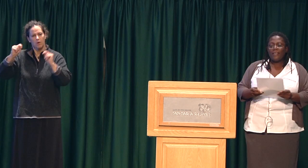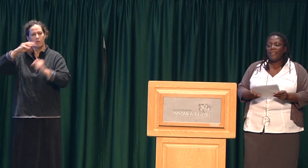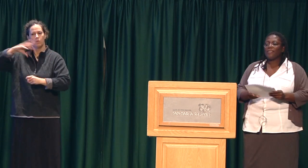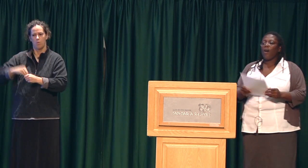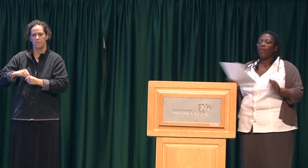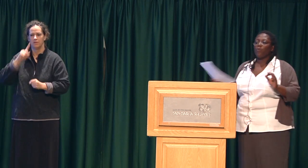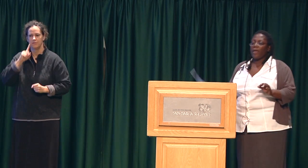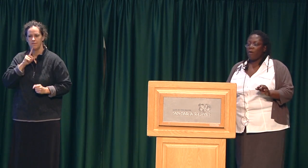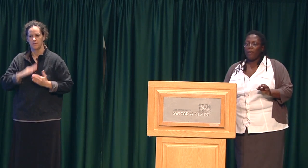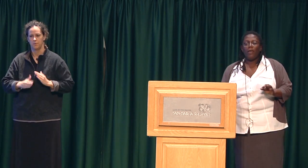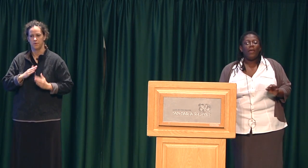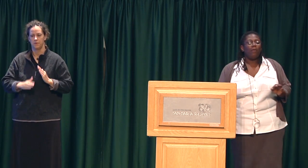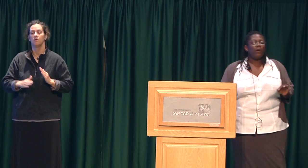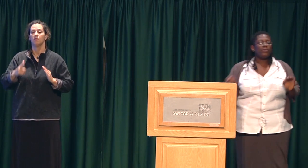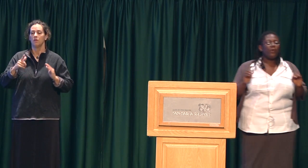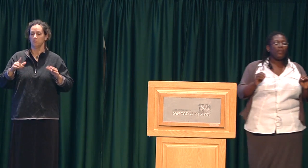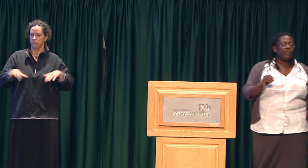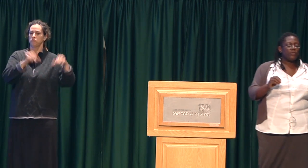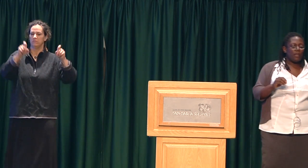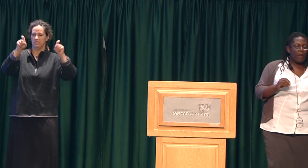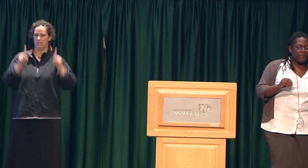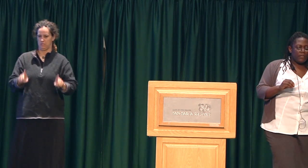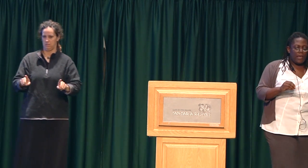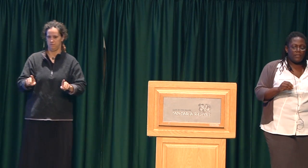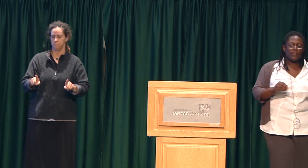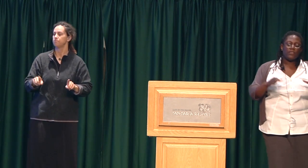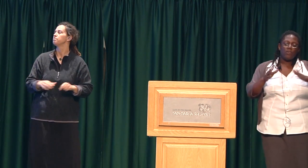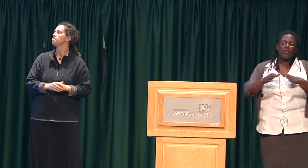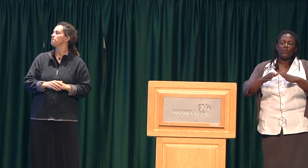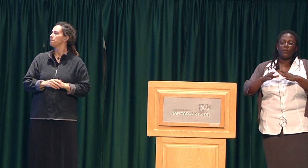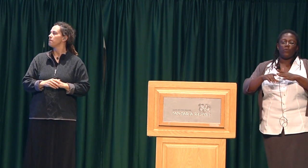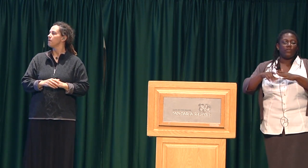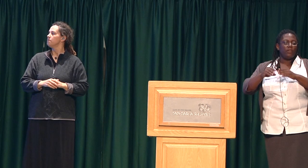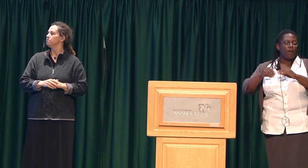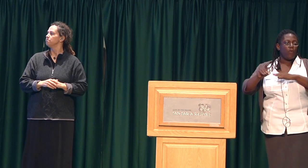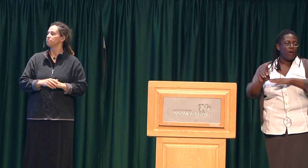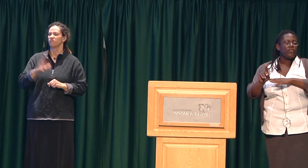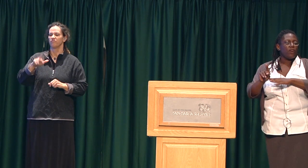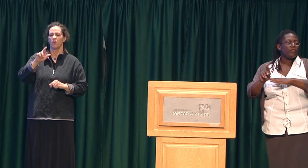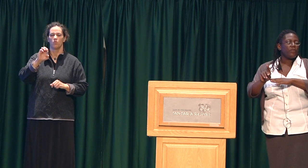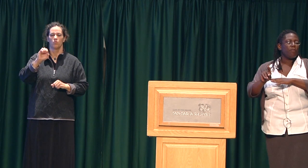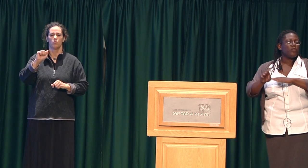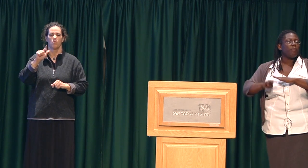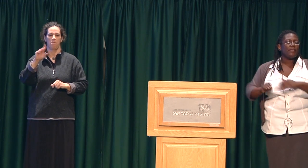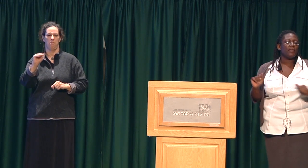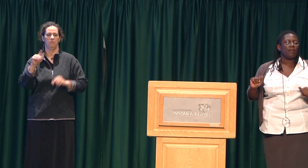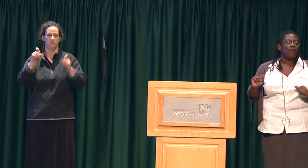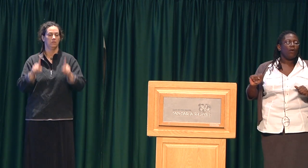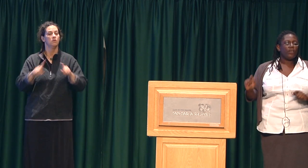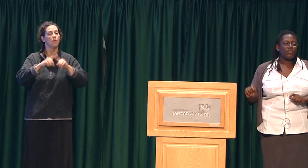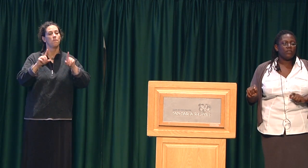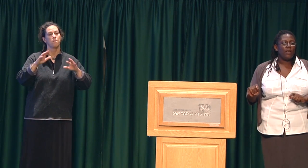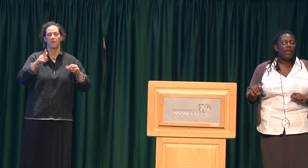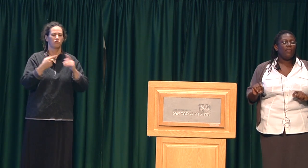they did a test called Round. And what was really interesting about this test is the number one starts with the most